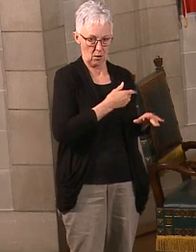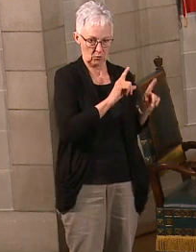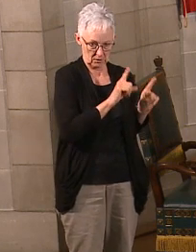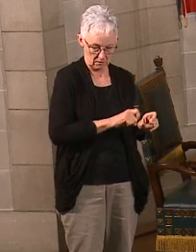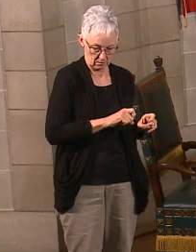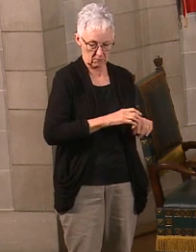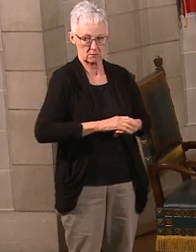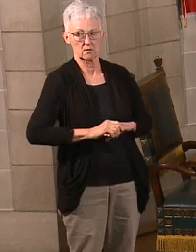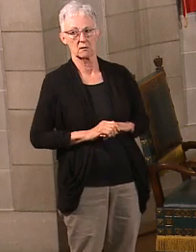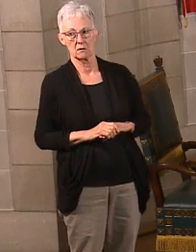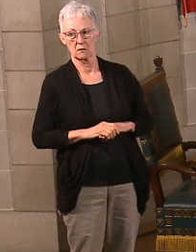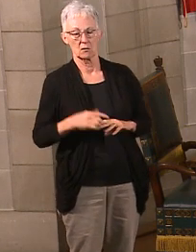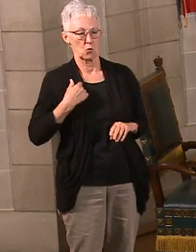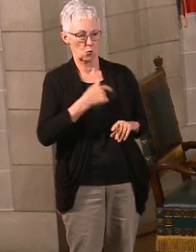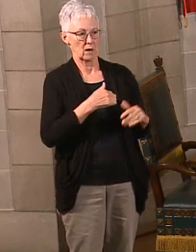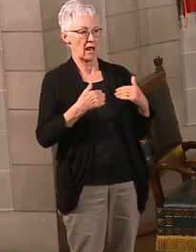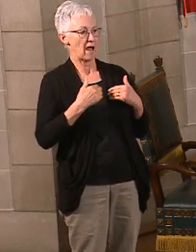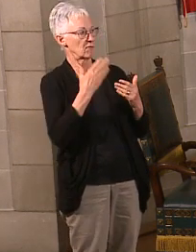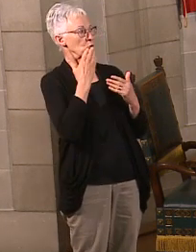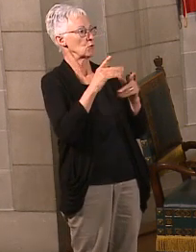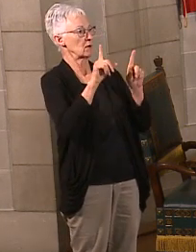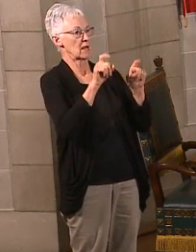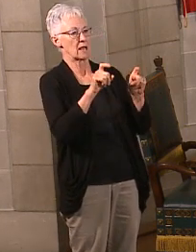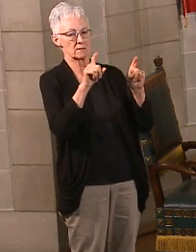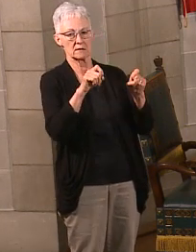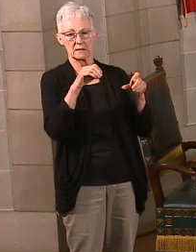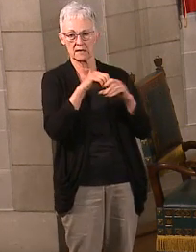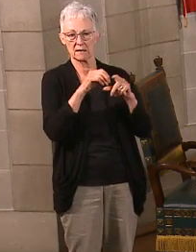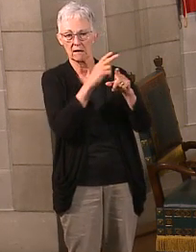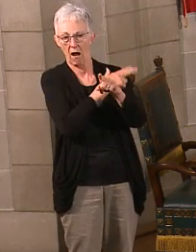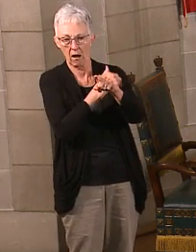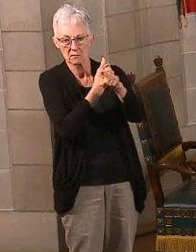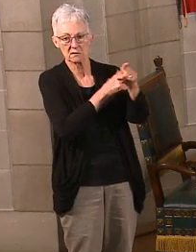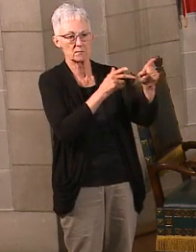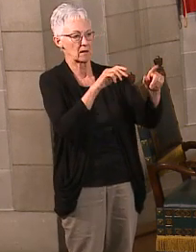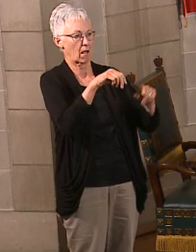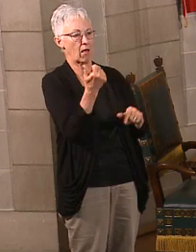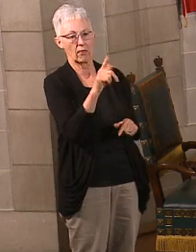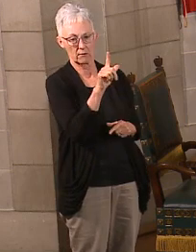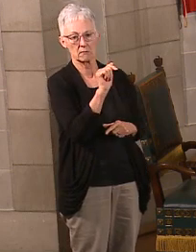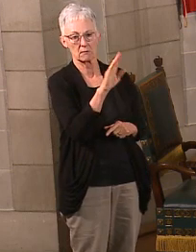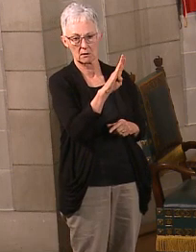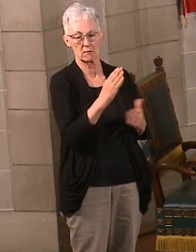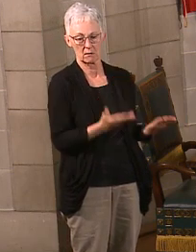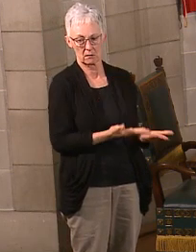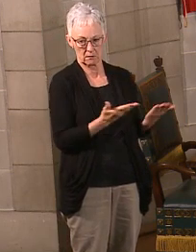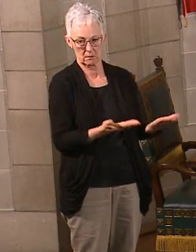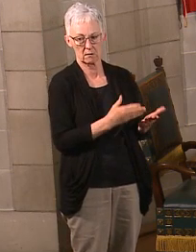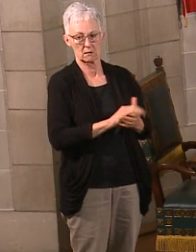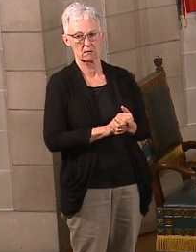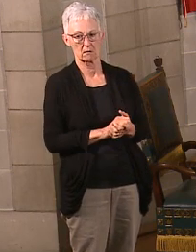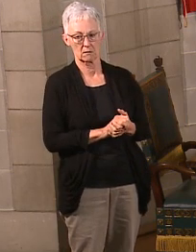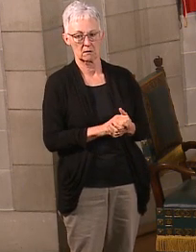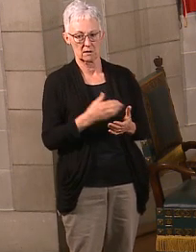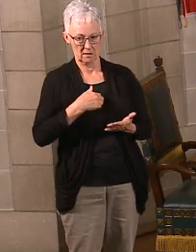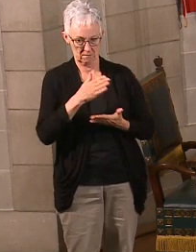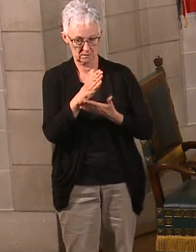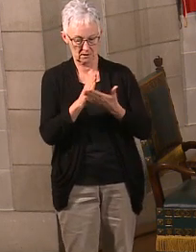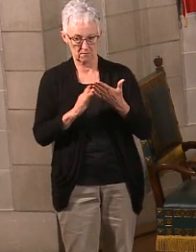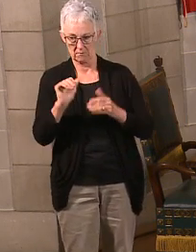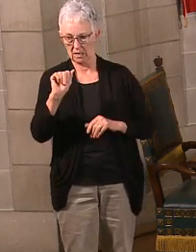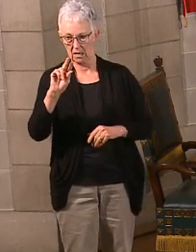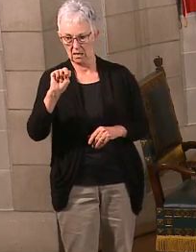support, so I'm not concerned about getting testing when it's medically indicated. We also have some antibody testing resources on hand,